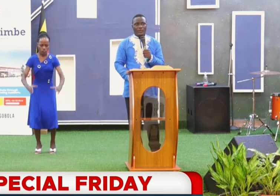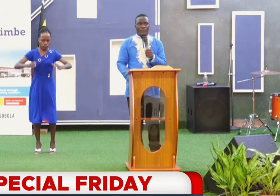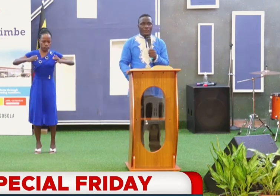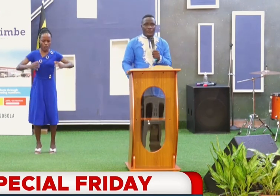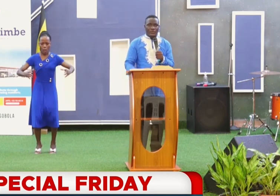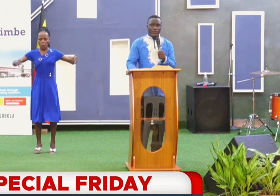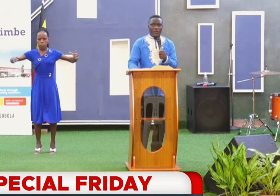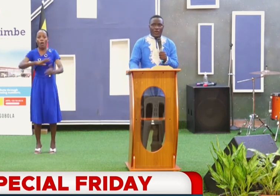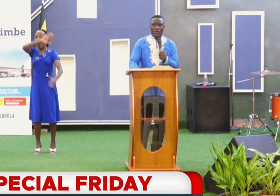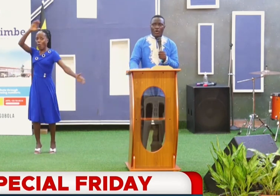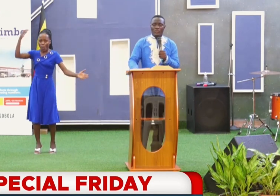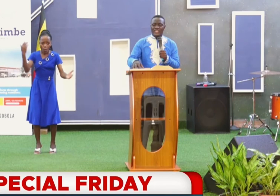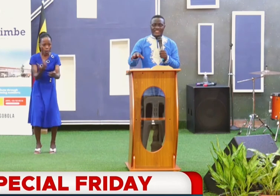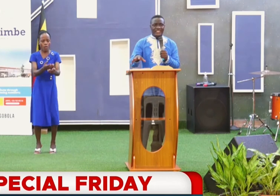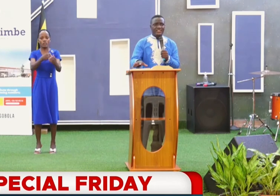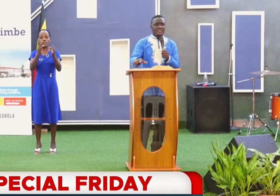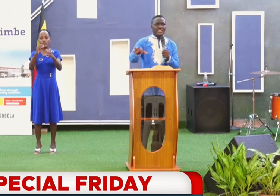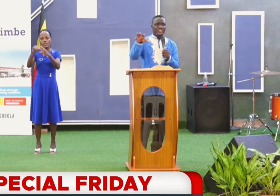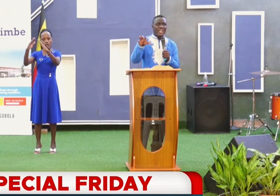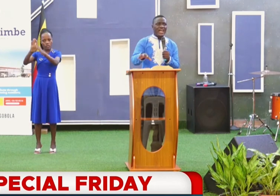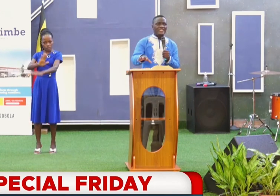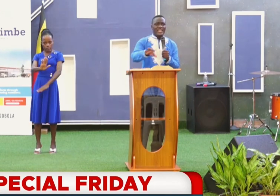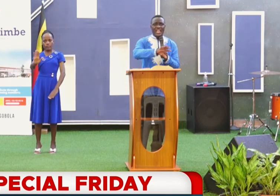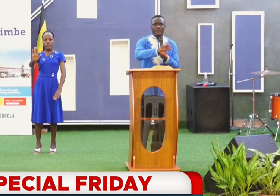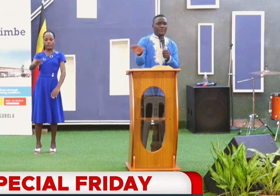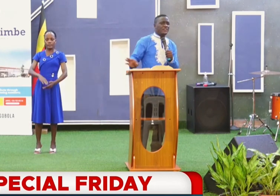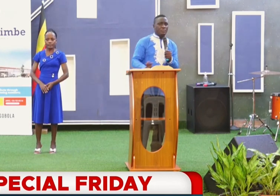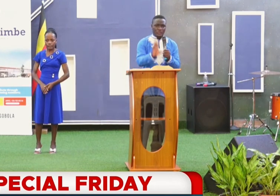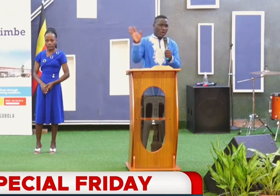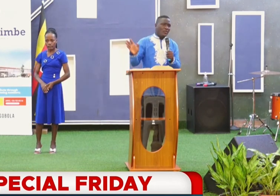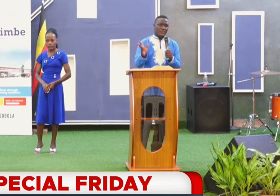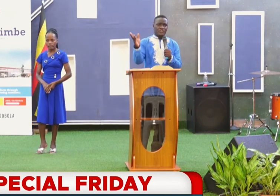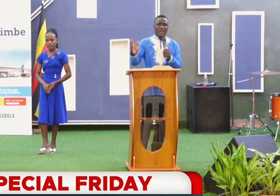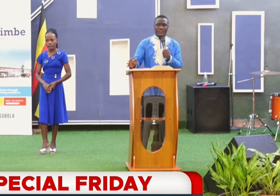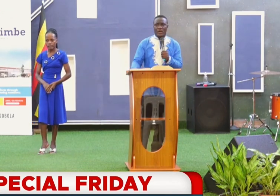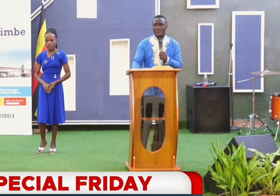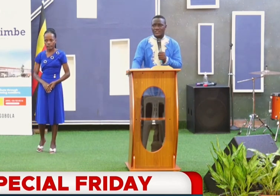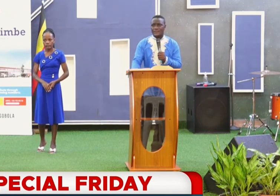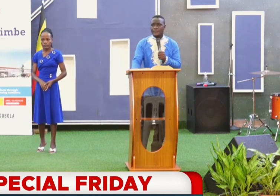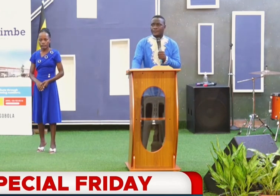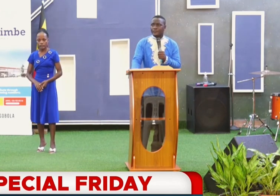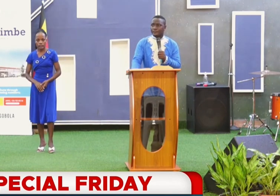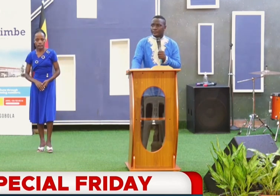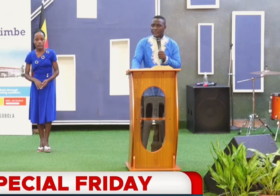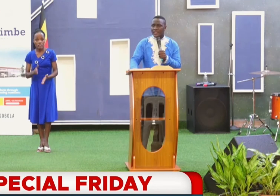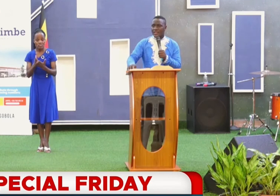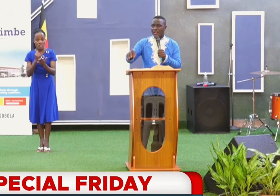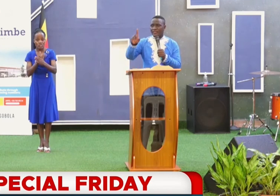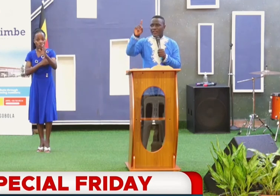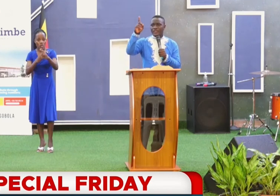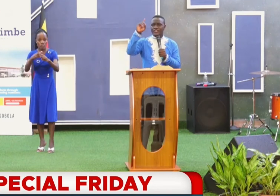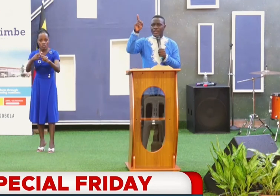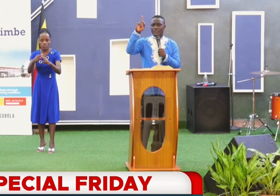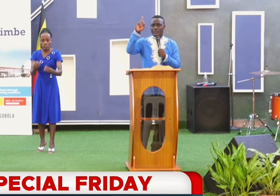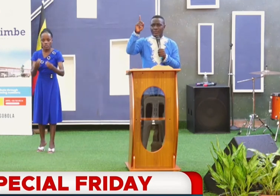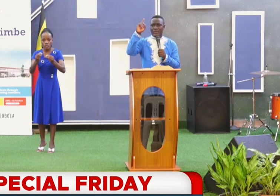All the tins, the jars, and everything, the pots, all the things you have in your house. The